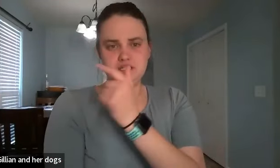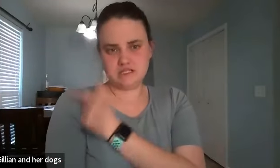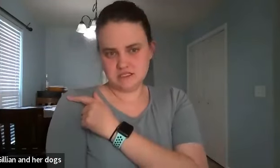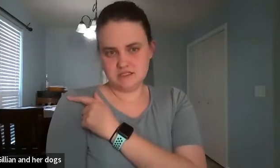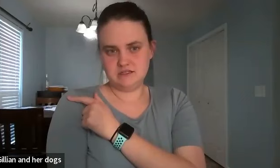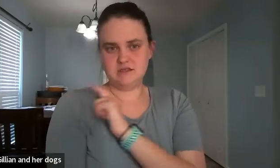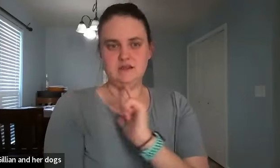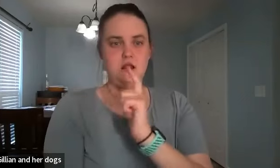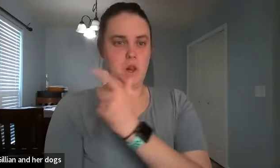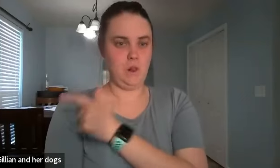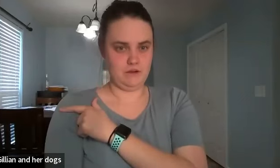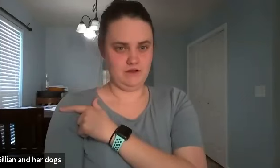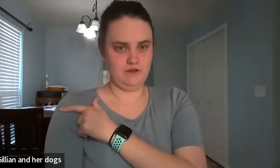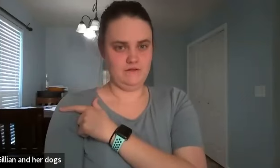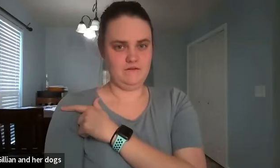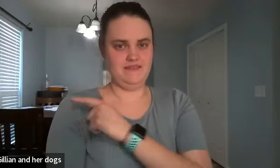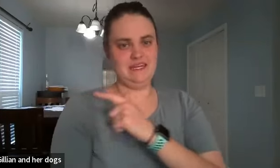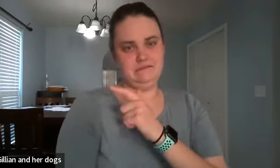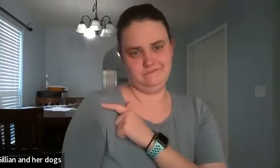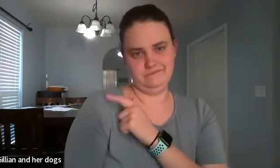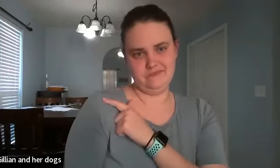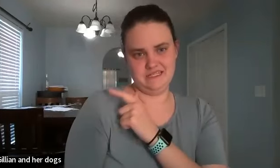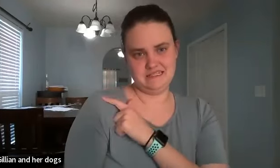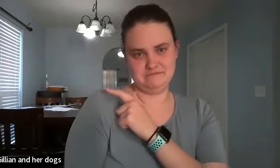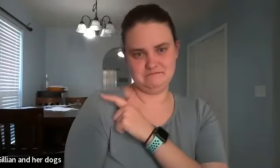motion. Loyal and then lazy.